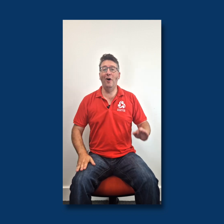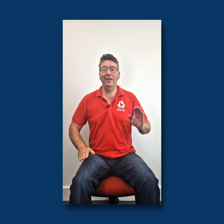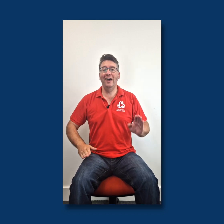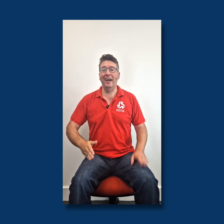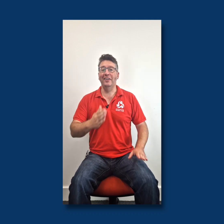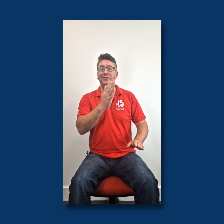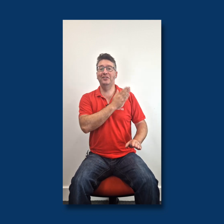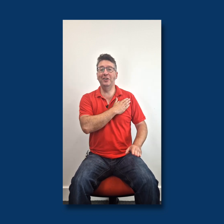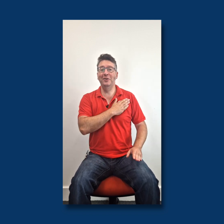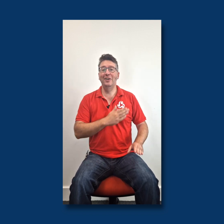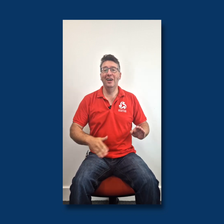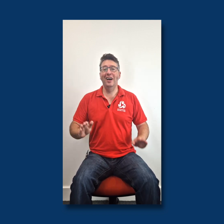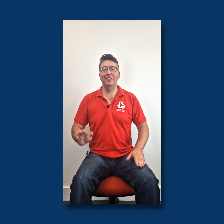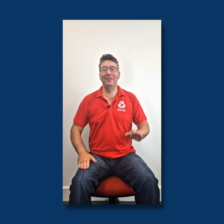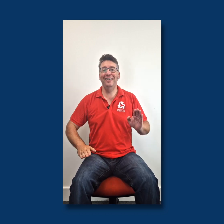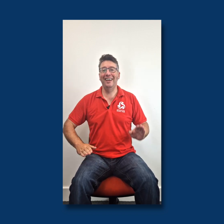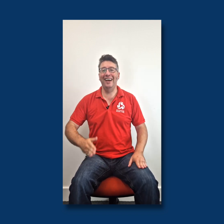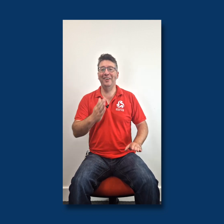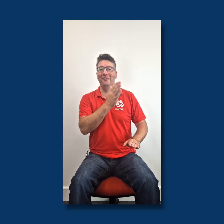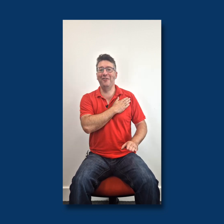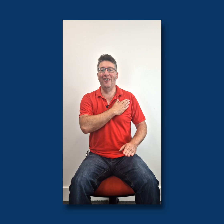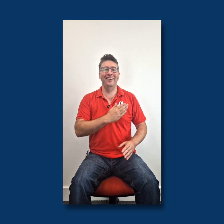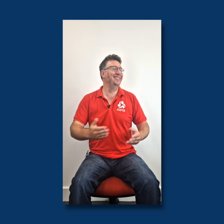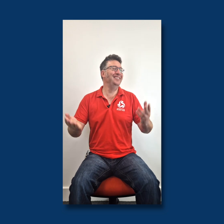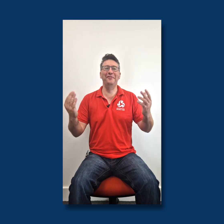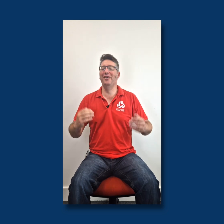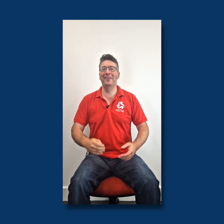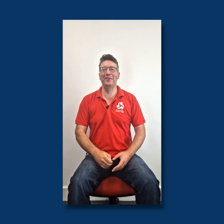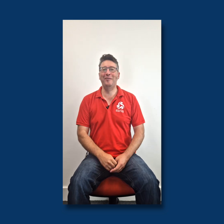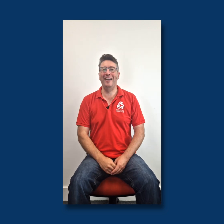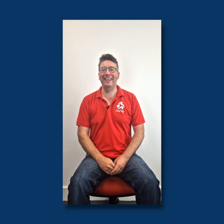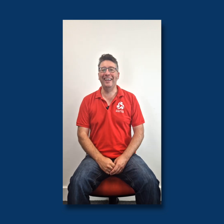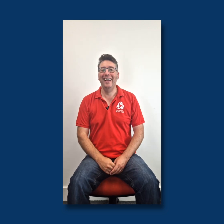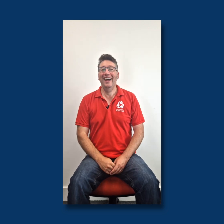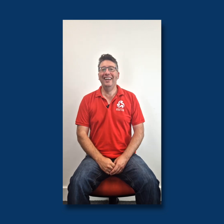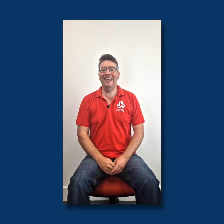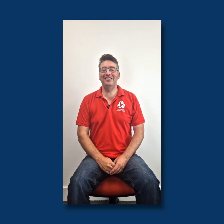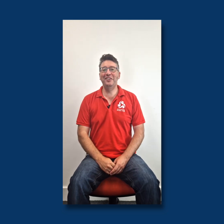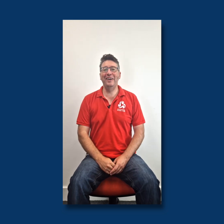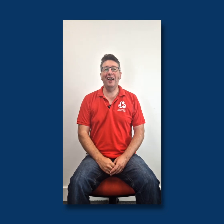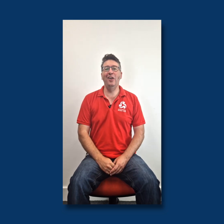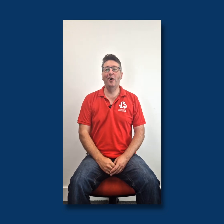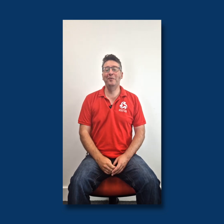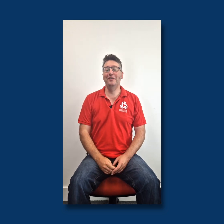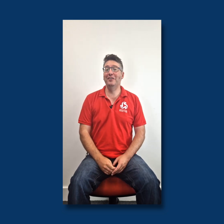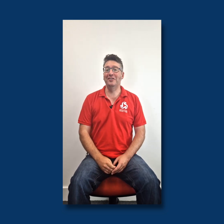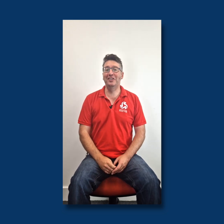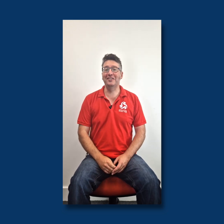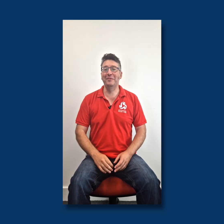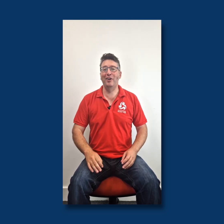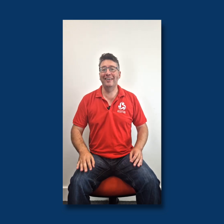1 and 2, a 3 and 4. You've got it already. Let's do it along with the verse just to